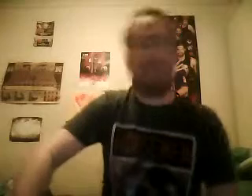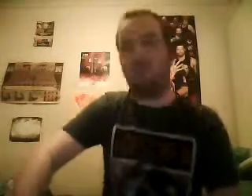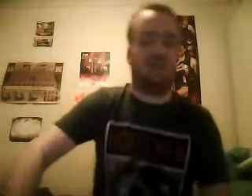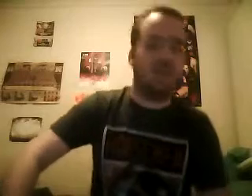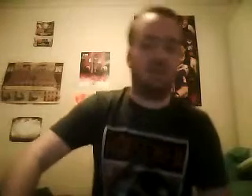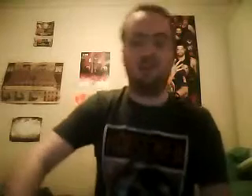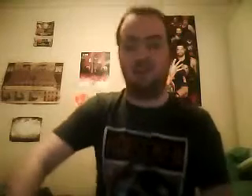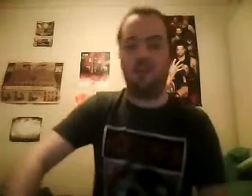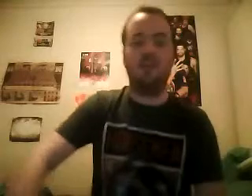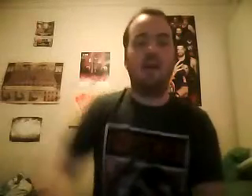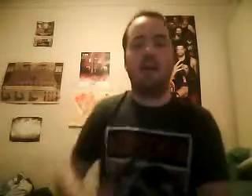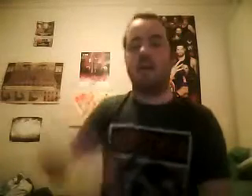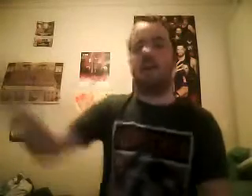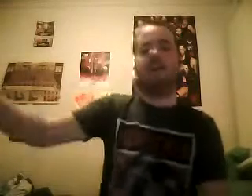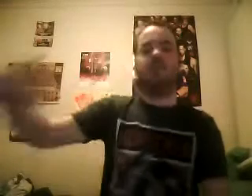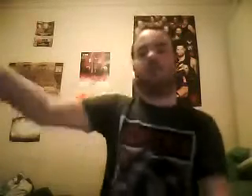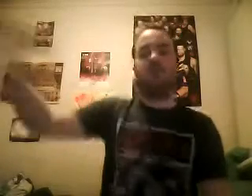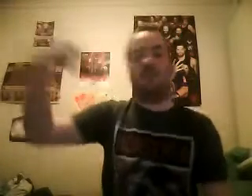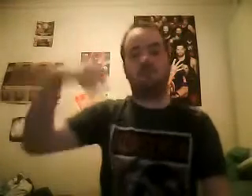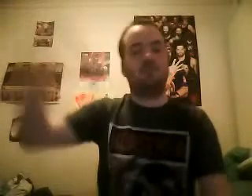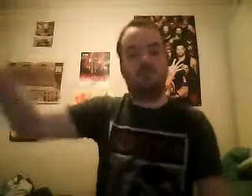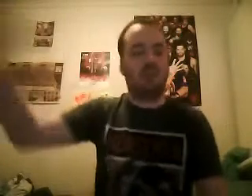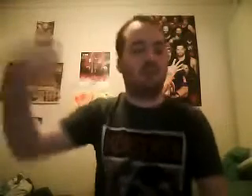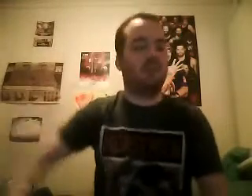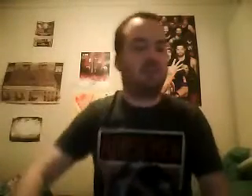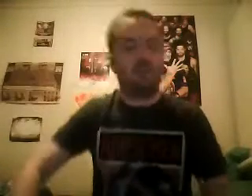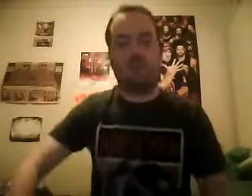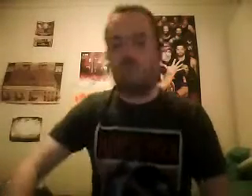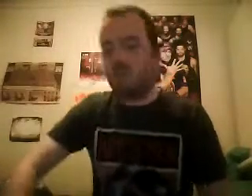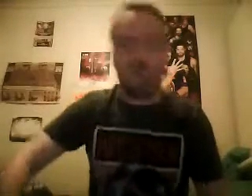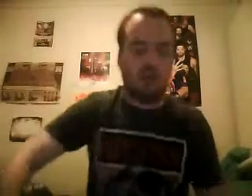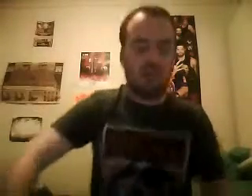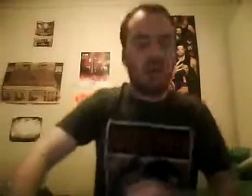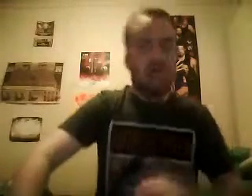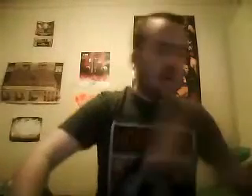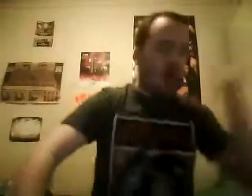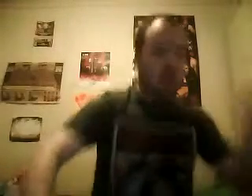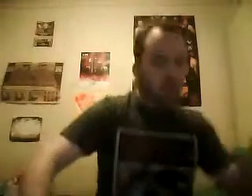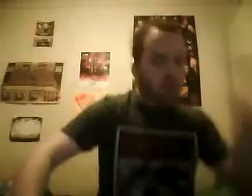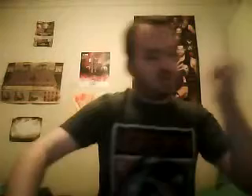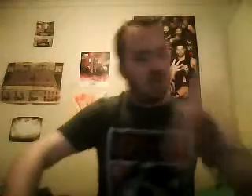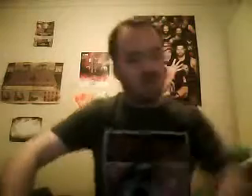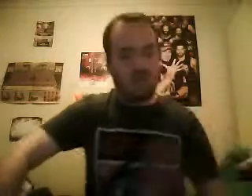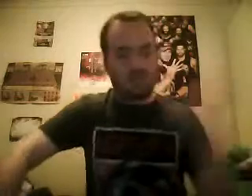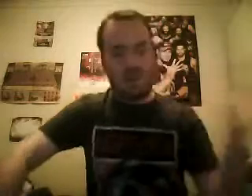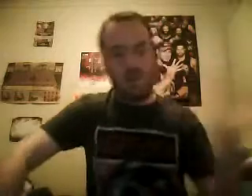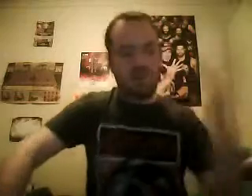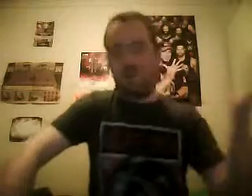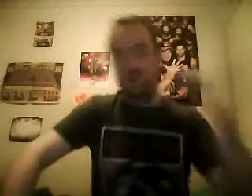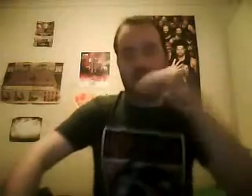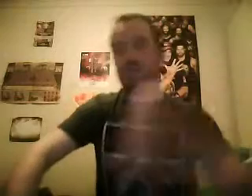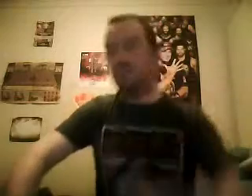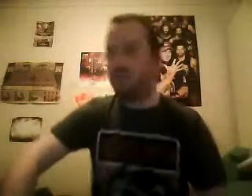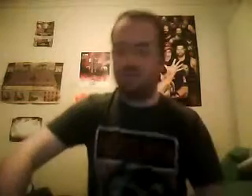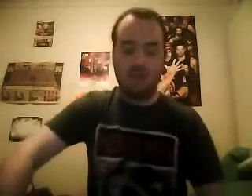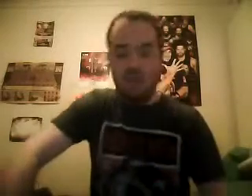way to start things off. And then we go into Kofi Kingston versus Kevin Owens. Now, I will say this. I wasn't a big fan of this.